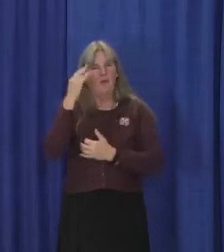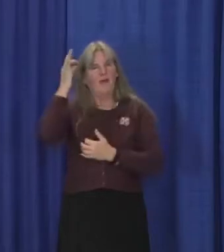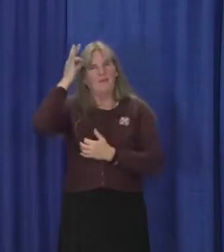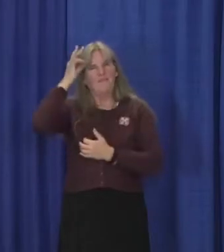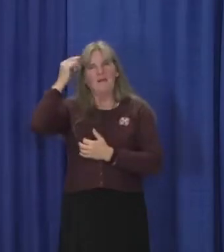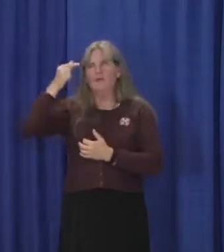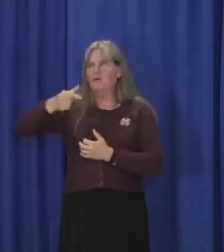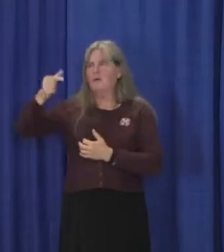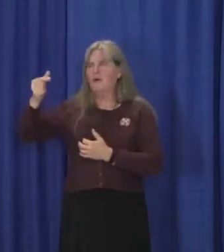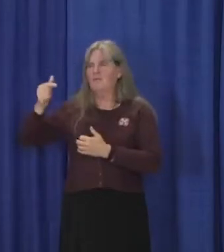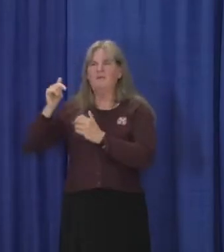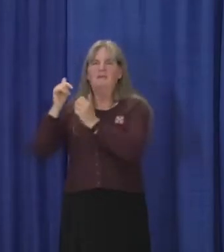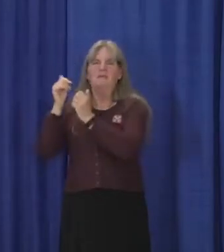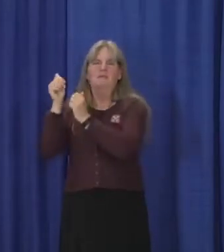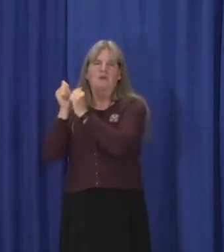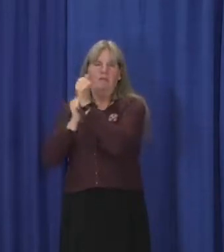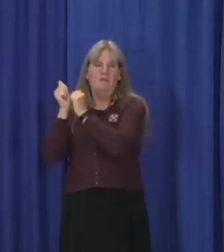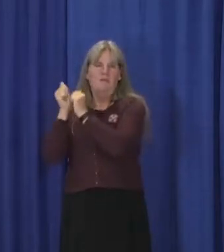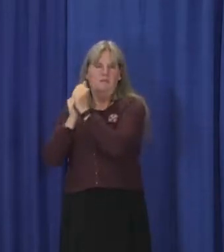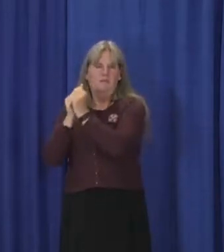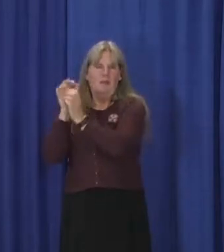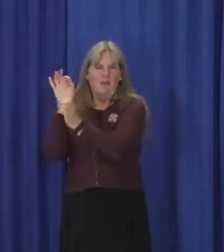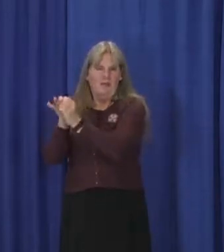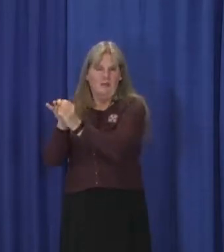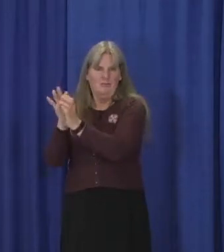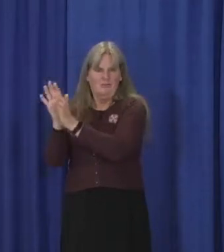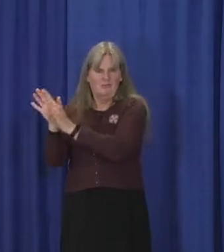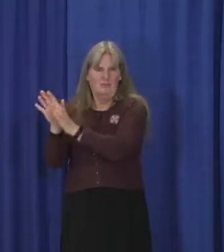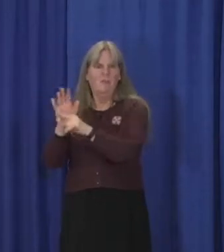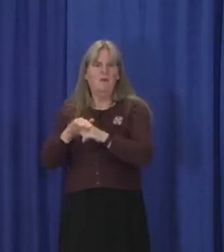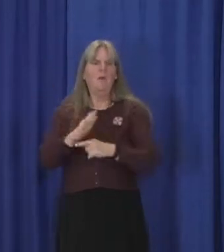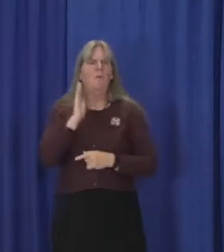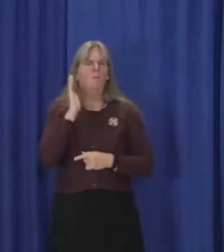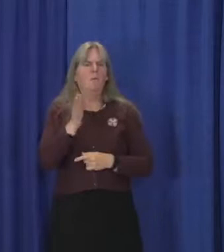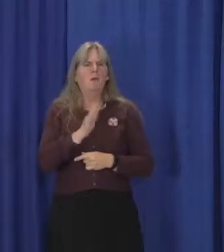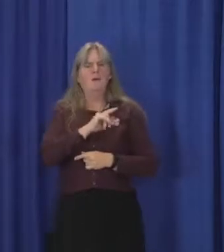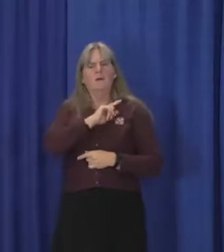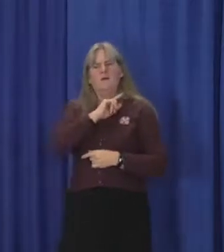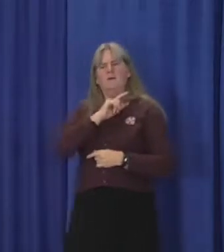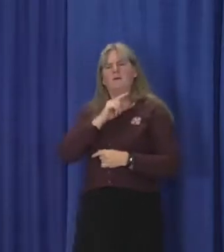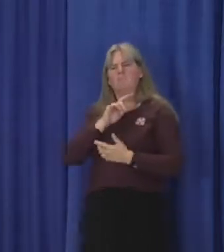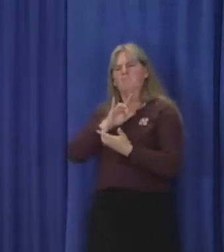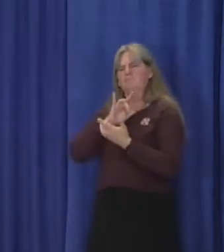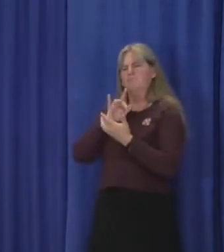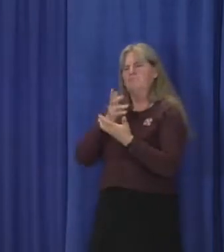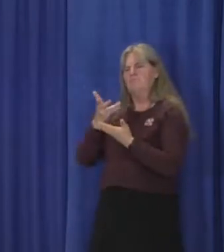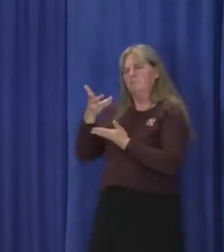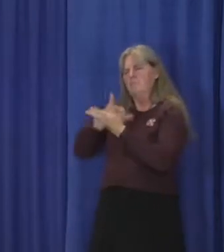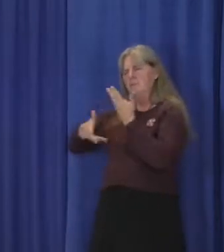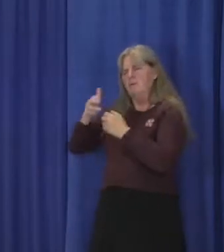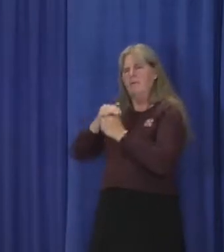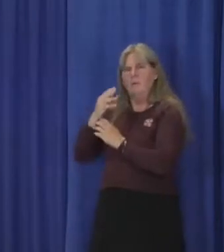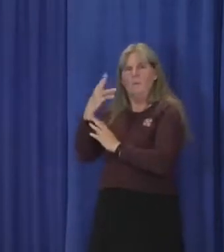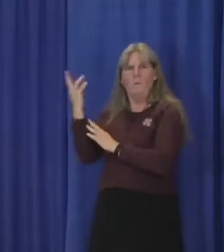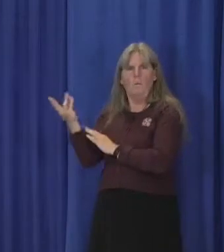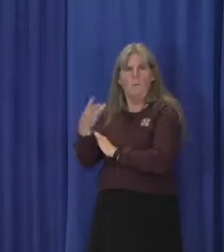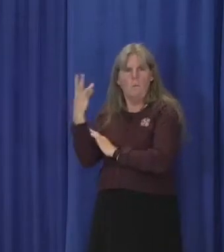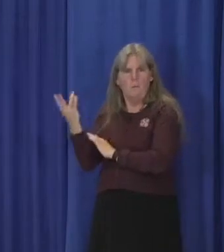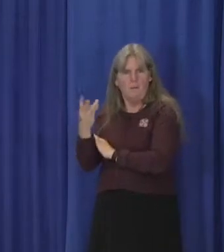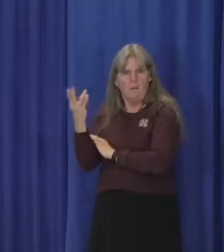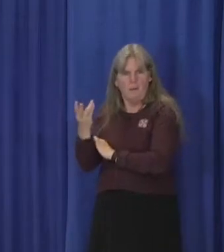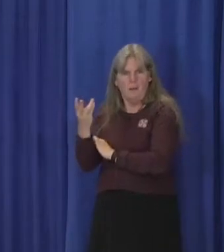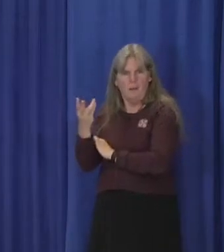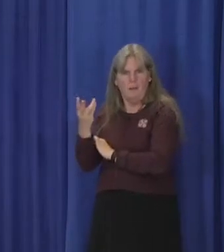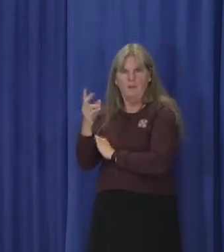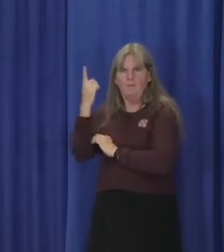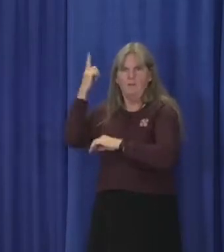but we are preparing to head down to Winnipeg for the Council of the Federation's annual meeting. This will be the first time that